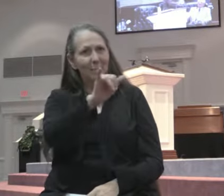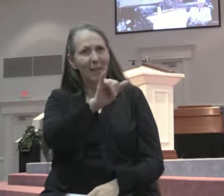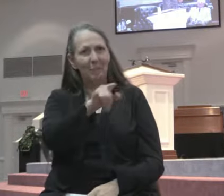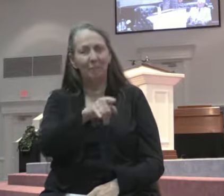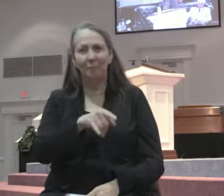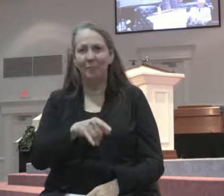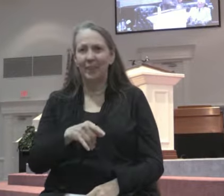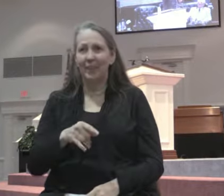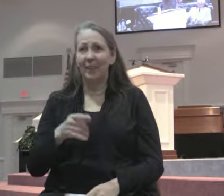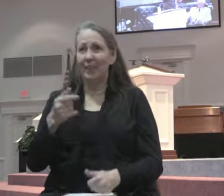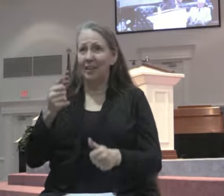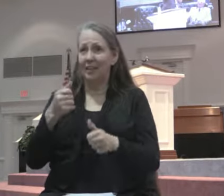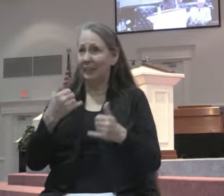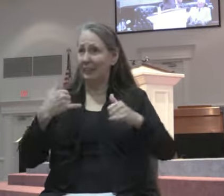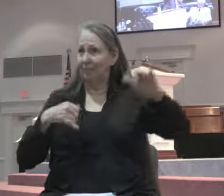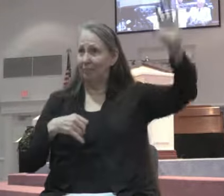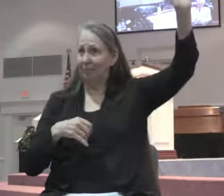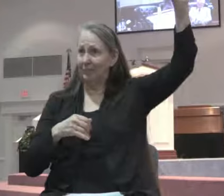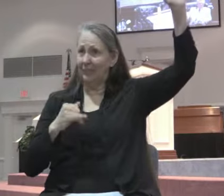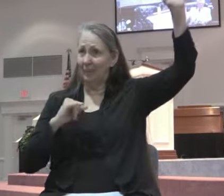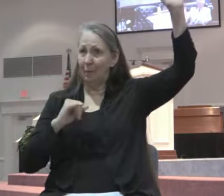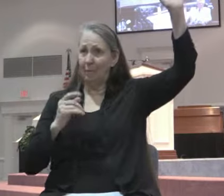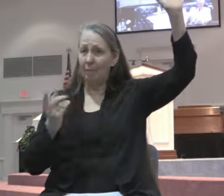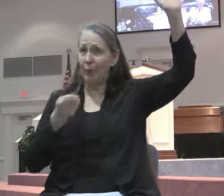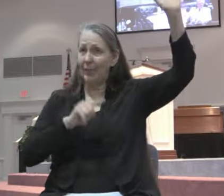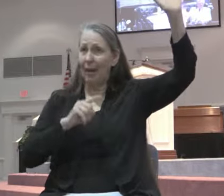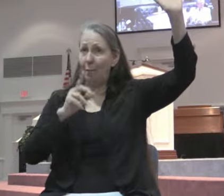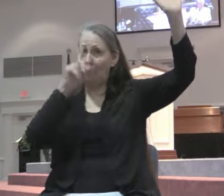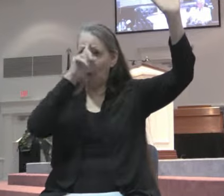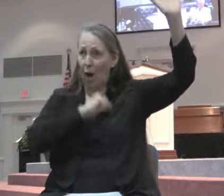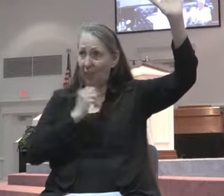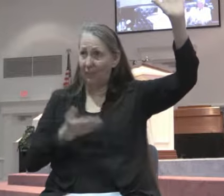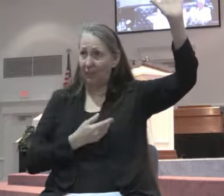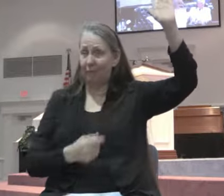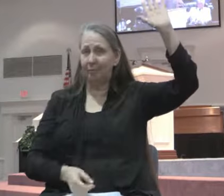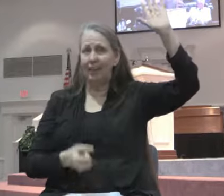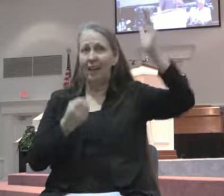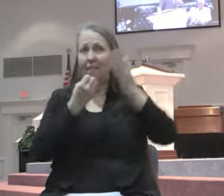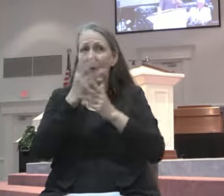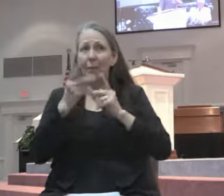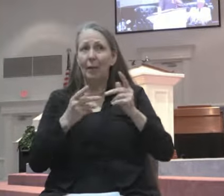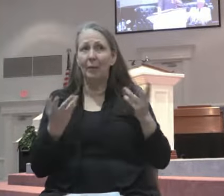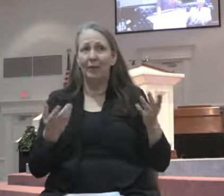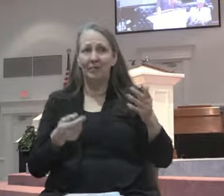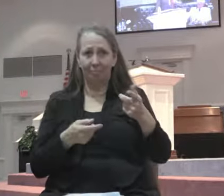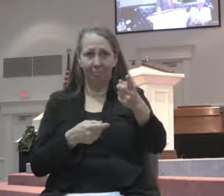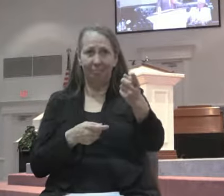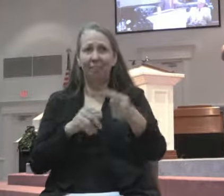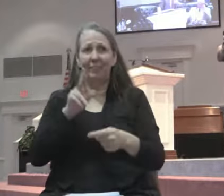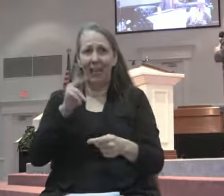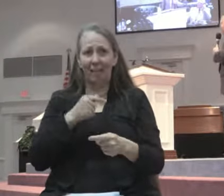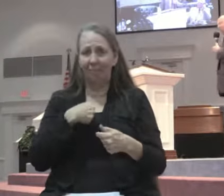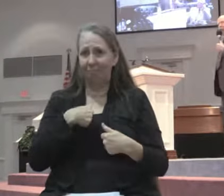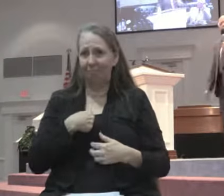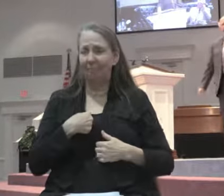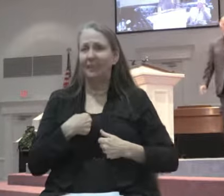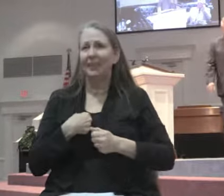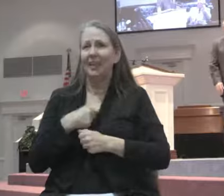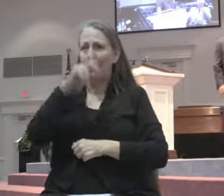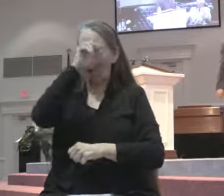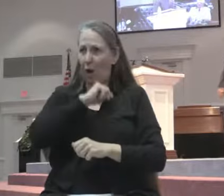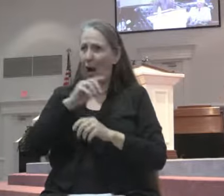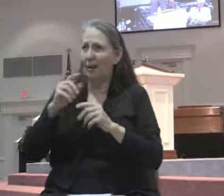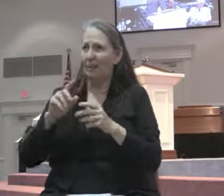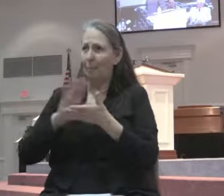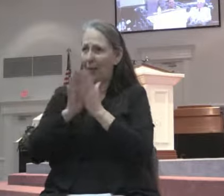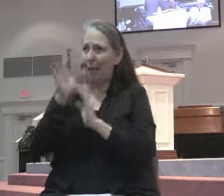here when Brother Arnold first came here? Praise God. Just a few scattered hands. When you